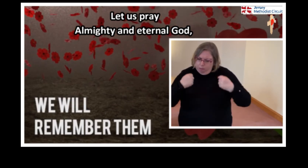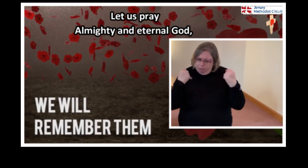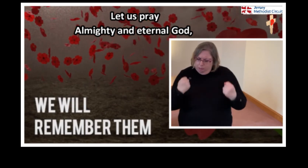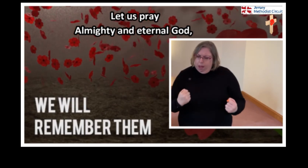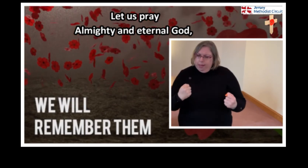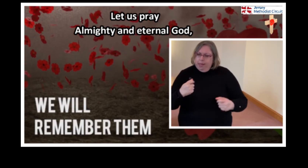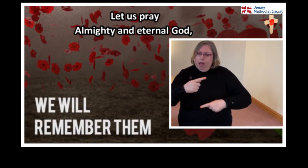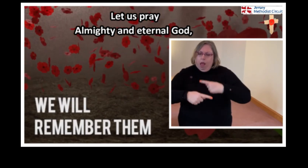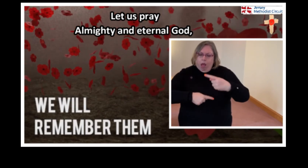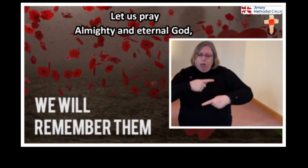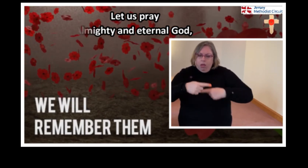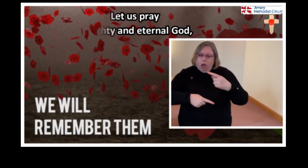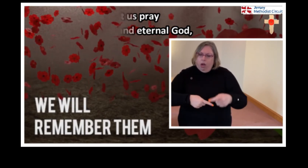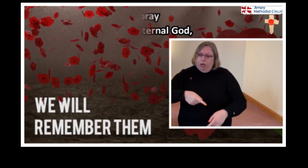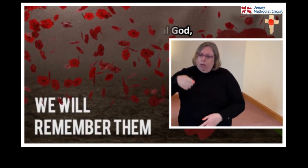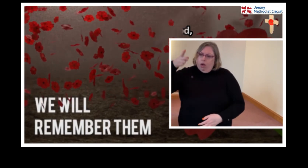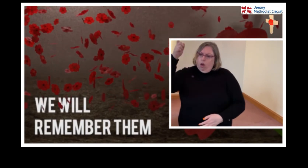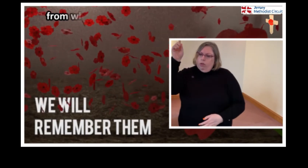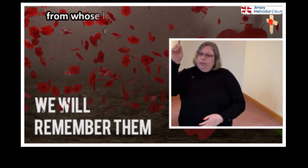Almighty and eternal God,